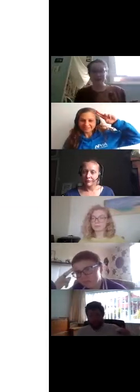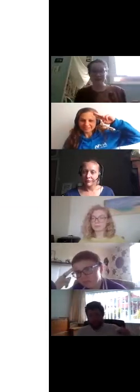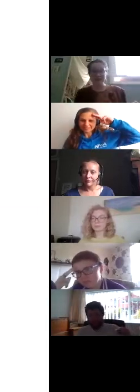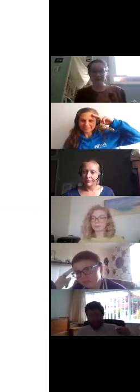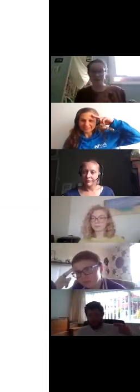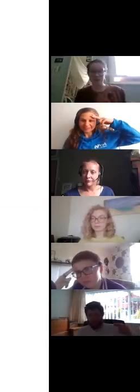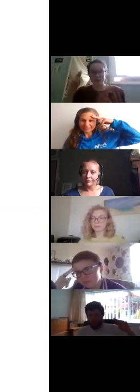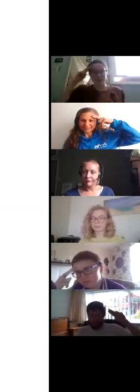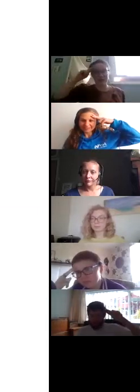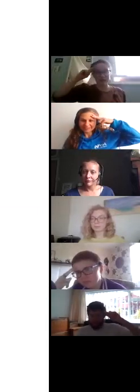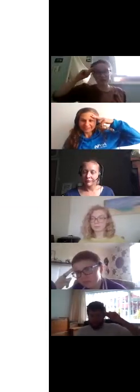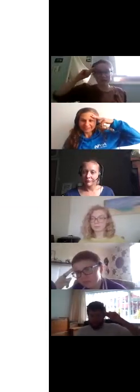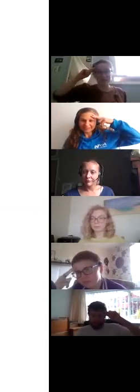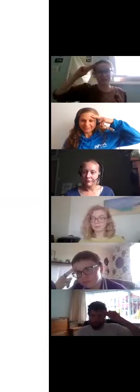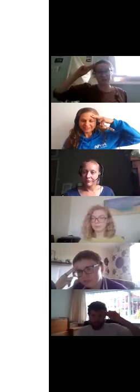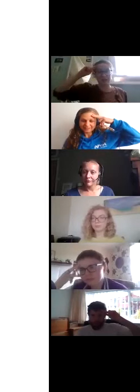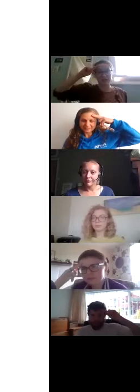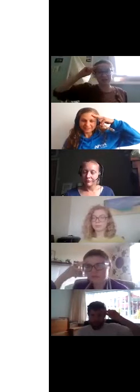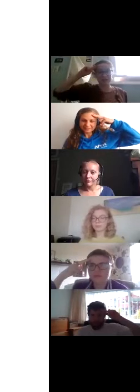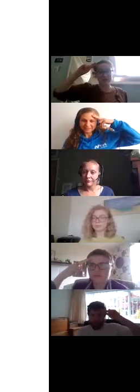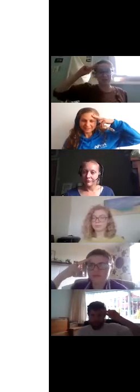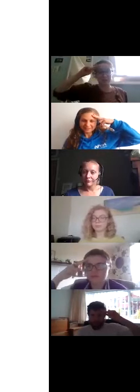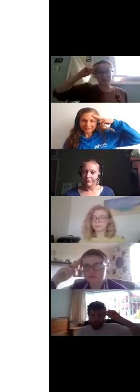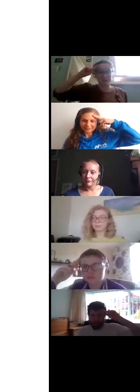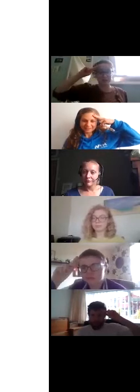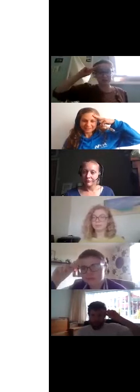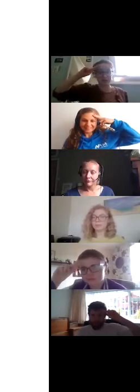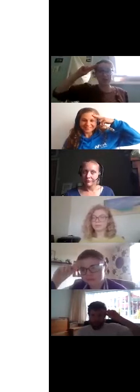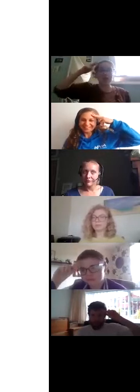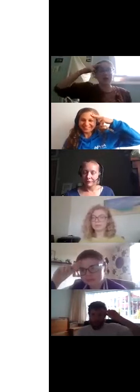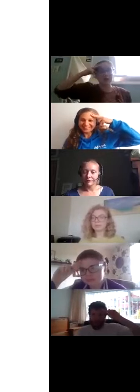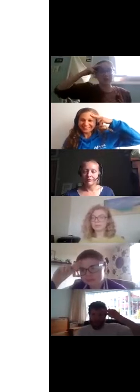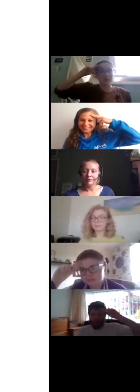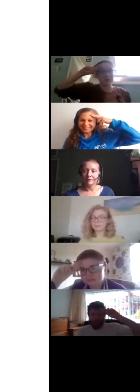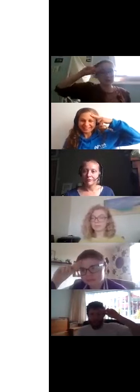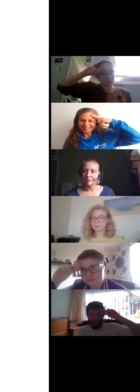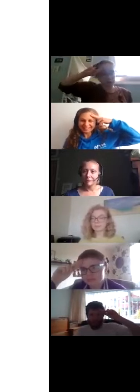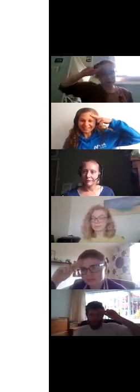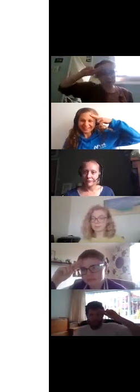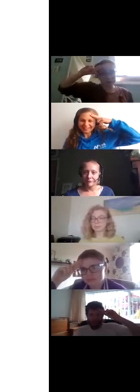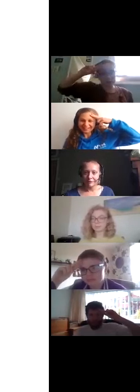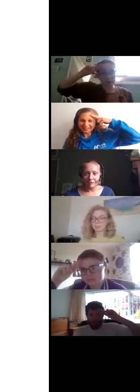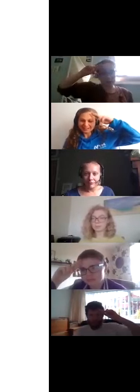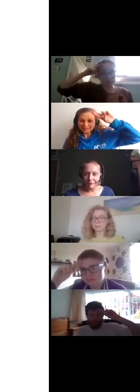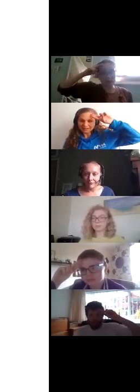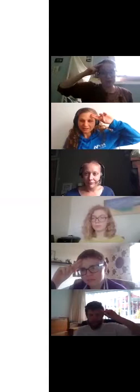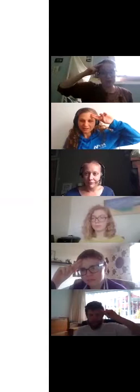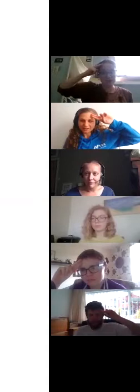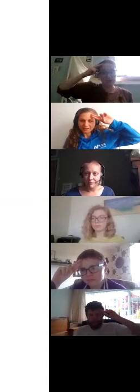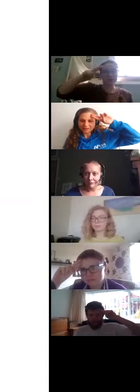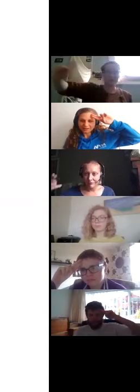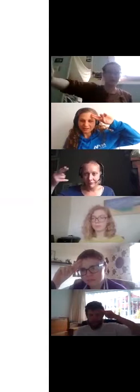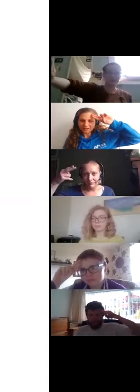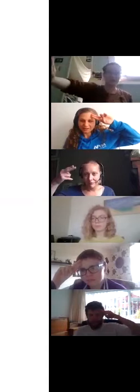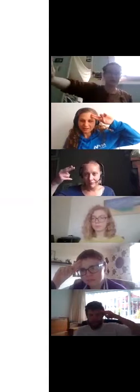left-handed, it's your dominant hand to your head, and if you're right-handed, it's your right hand to your head. And then what you do, your fingers are facing out, and